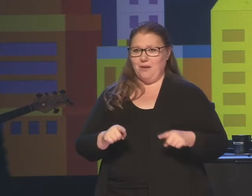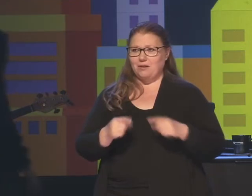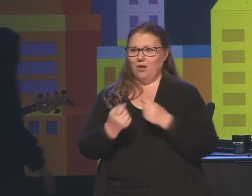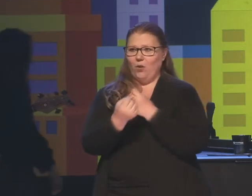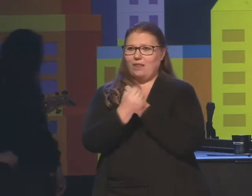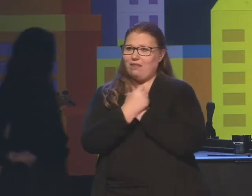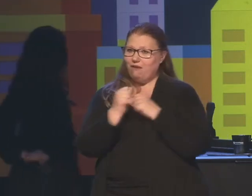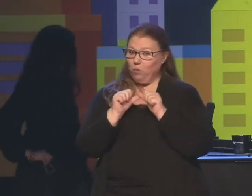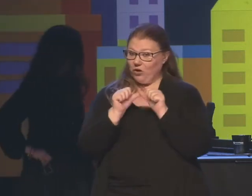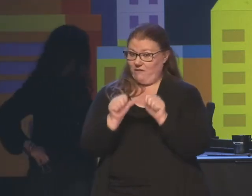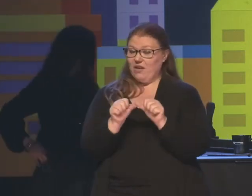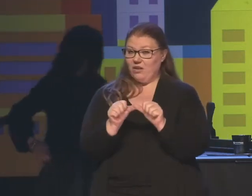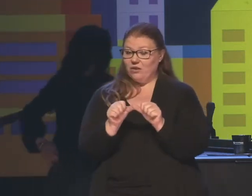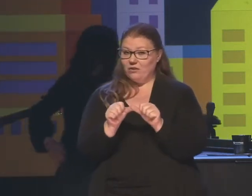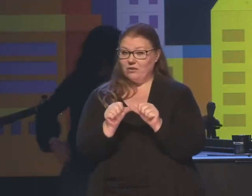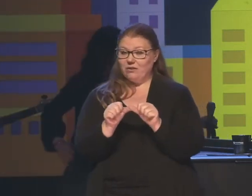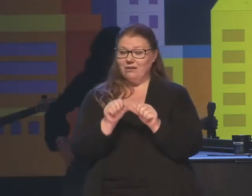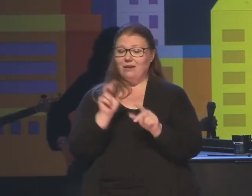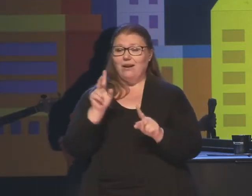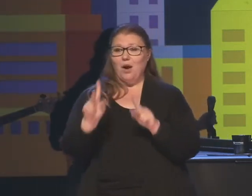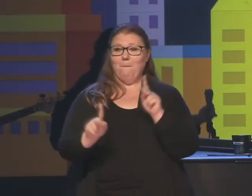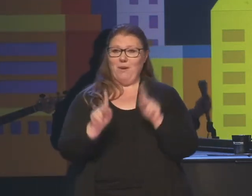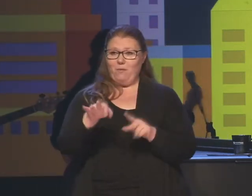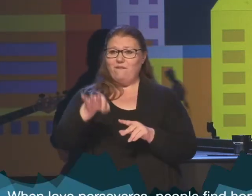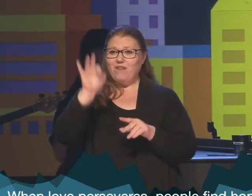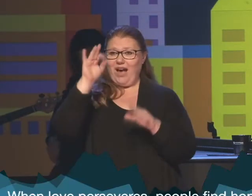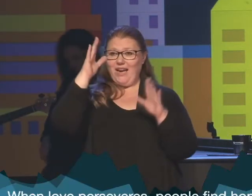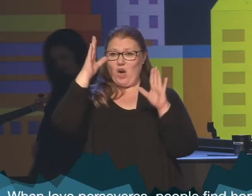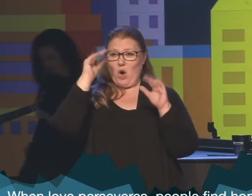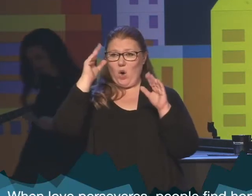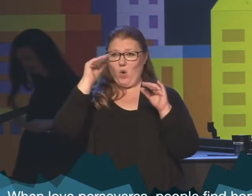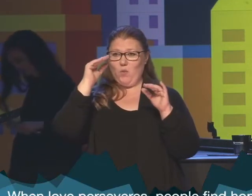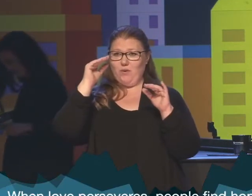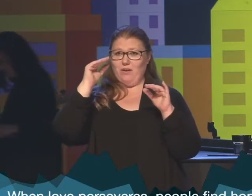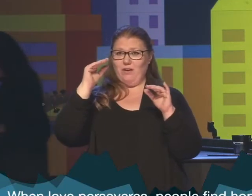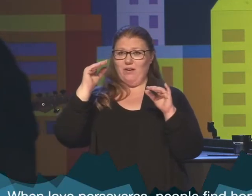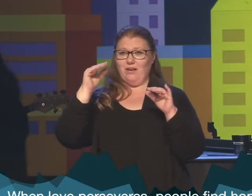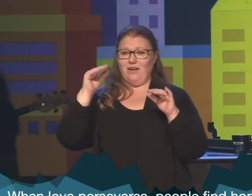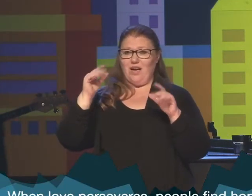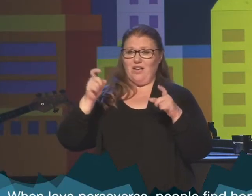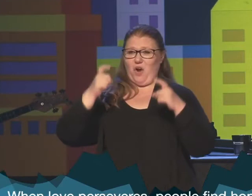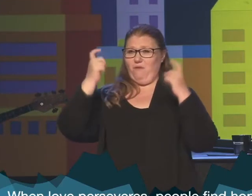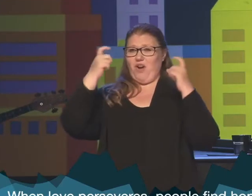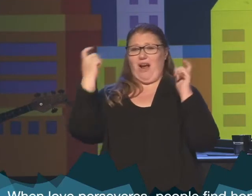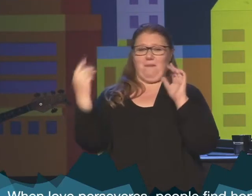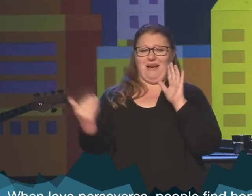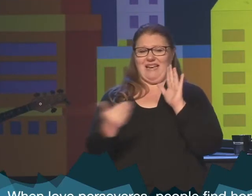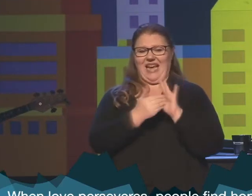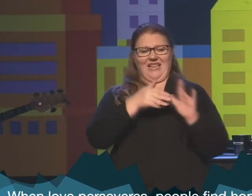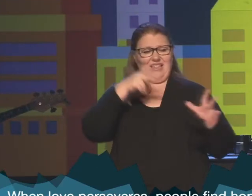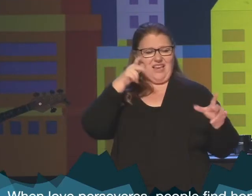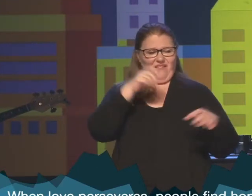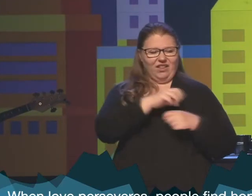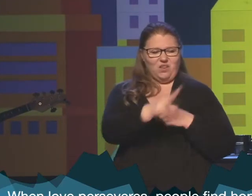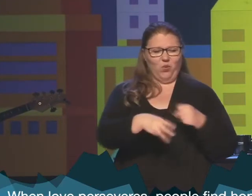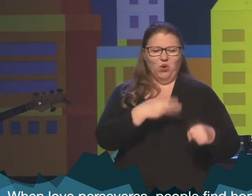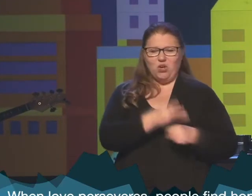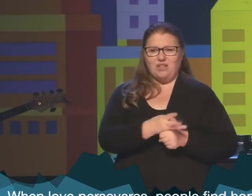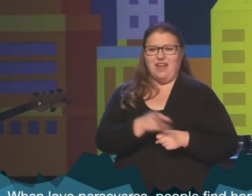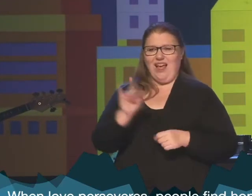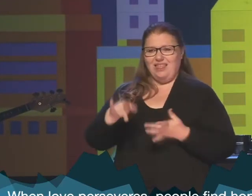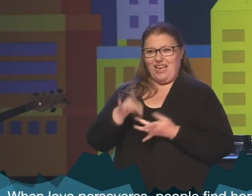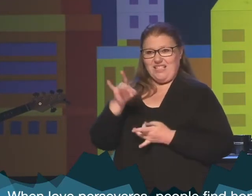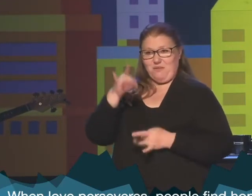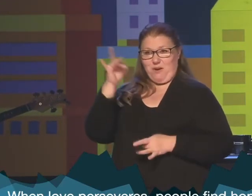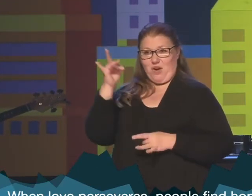love perseveres, right? People find hope to overcome the greatest evils in this world. That spirit